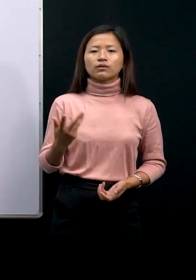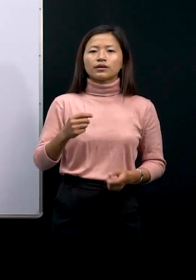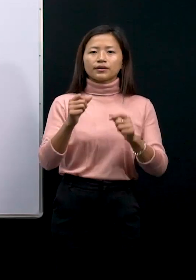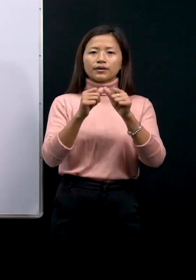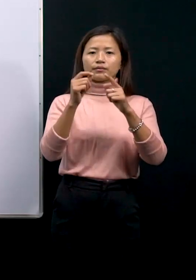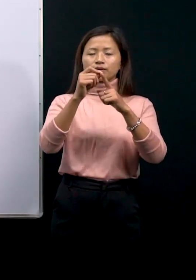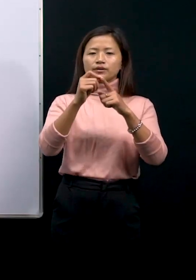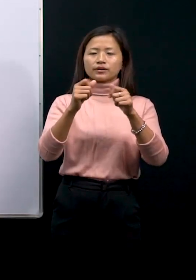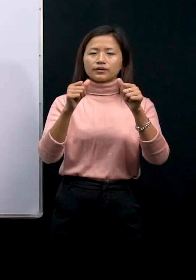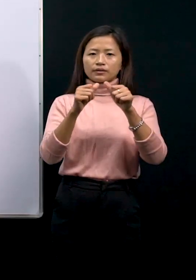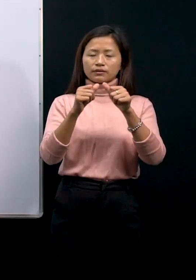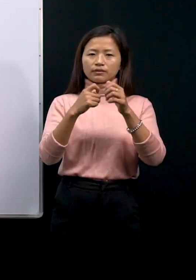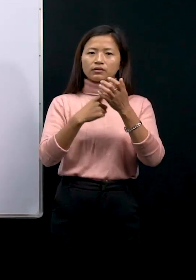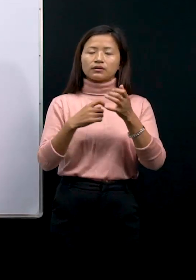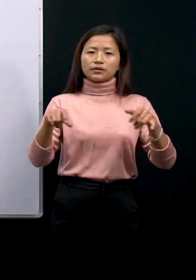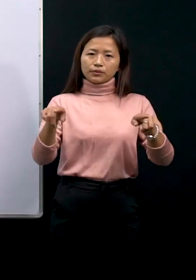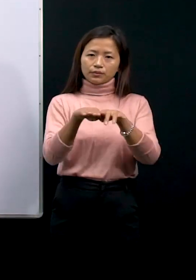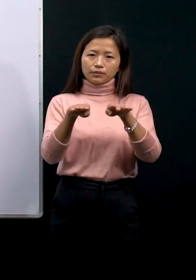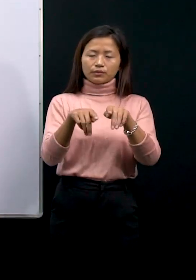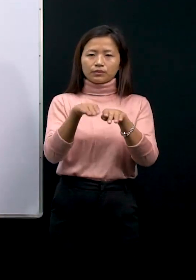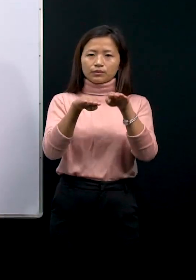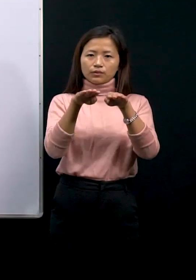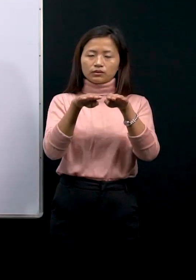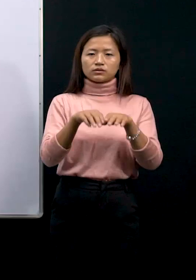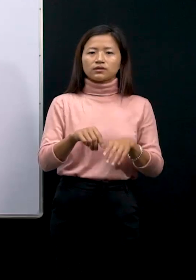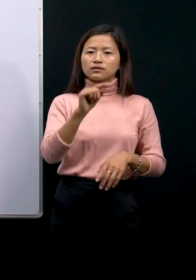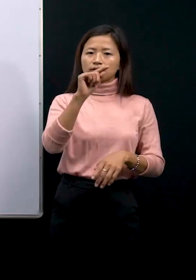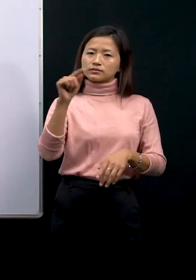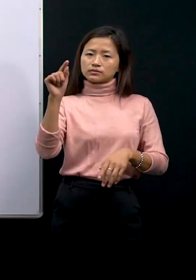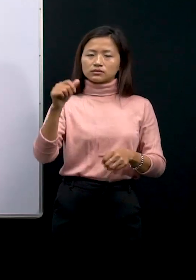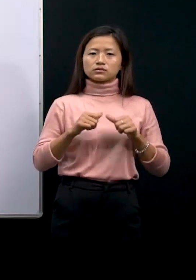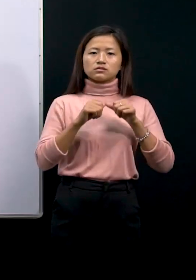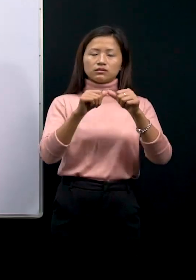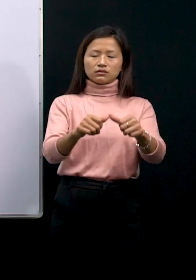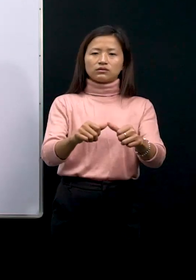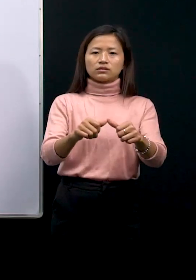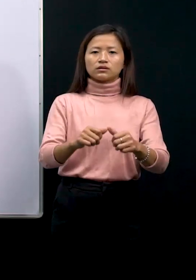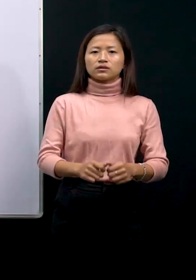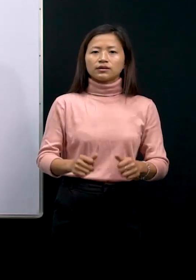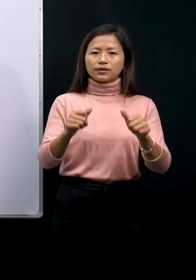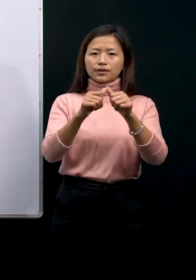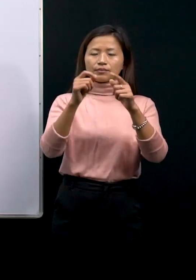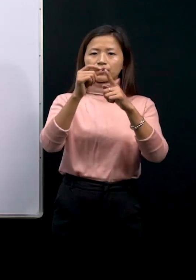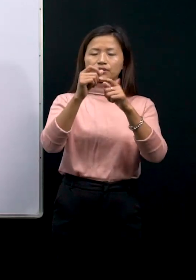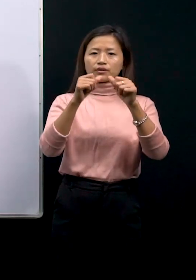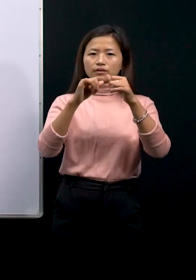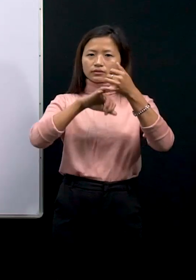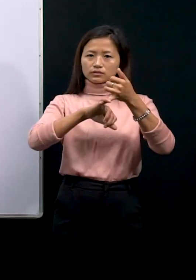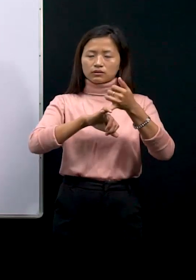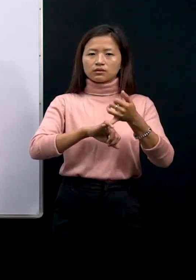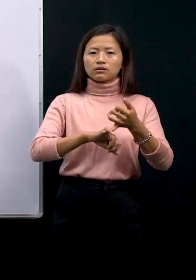Yes. Yes, your answer is correct. AP because AP and AS are from